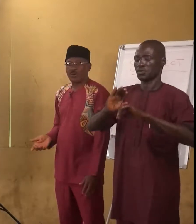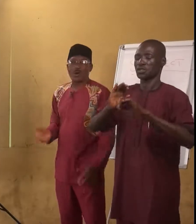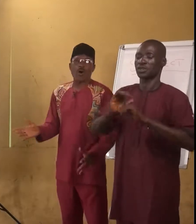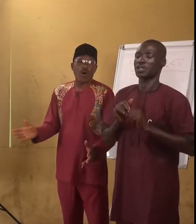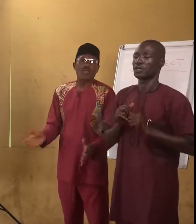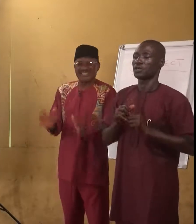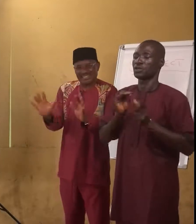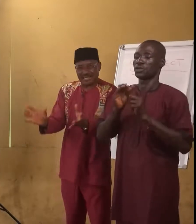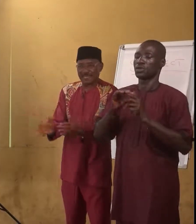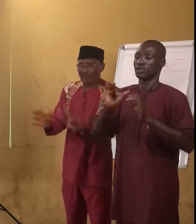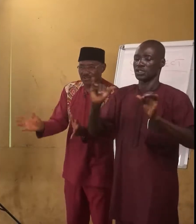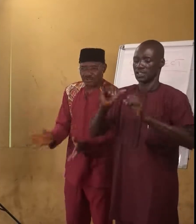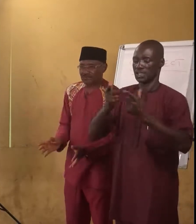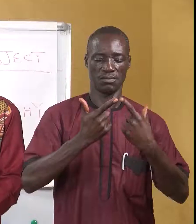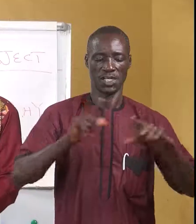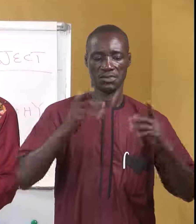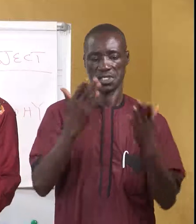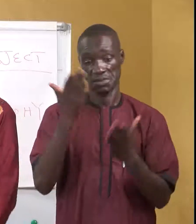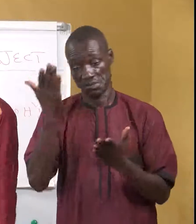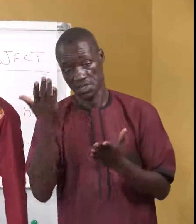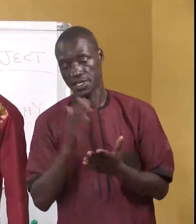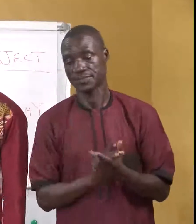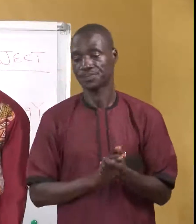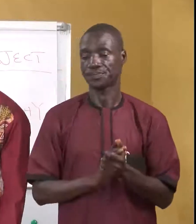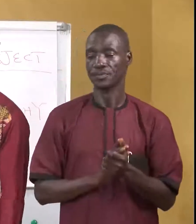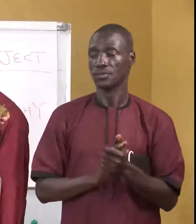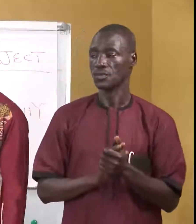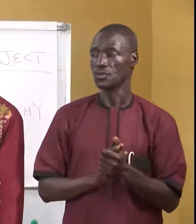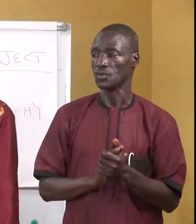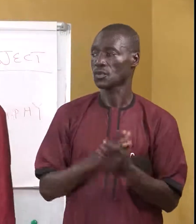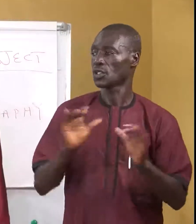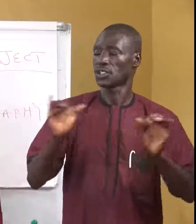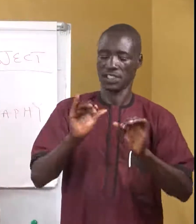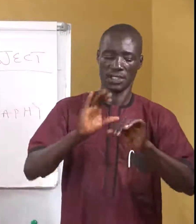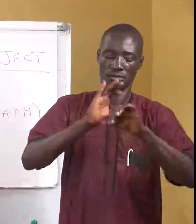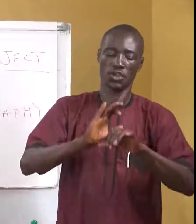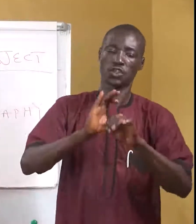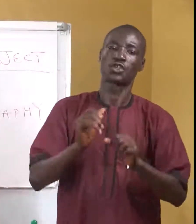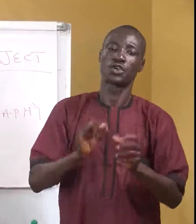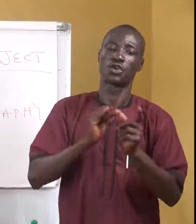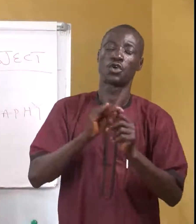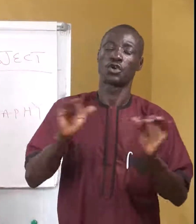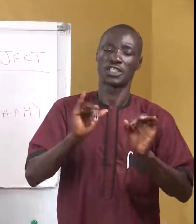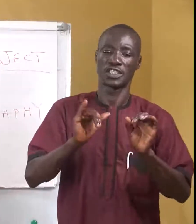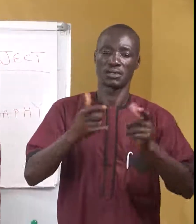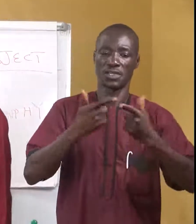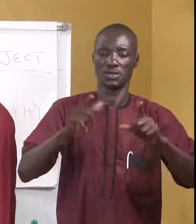background or the same language. The same cultural background or the same